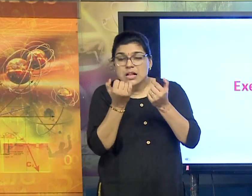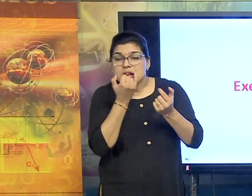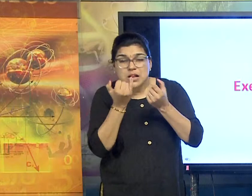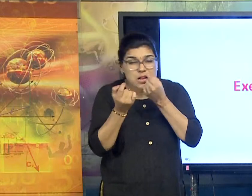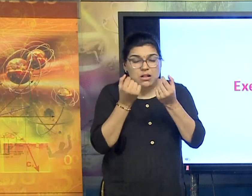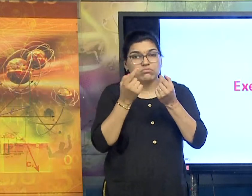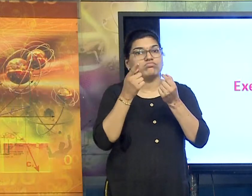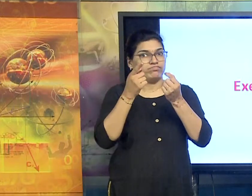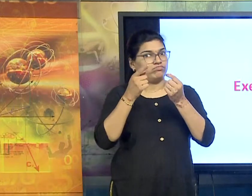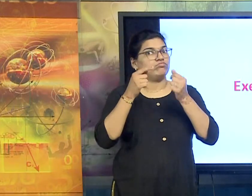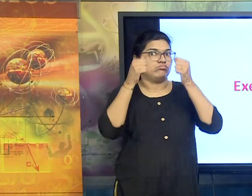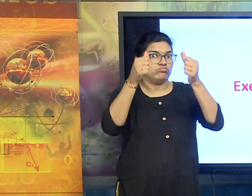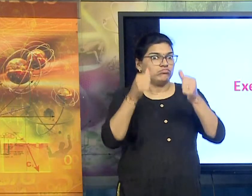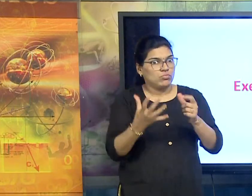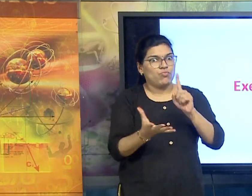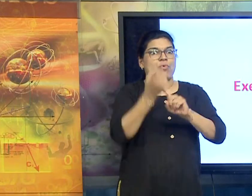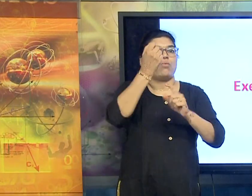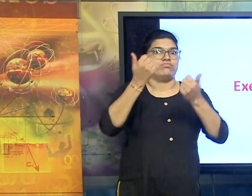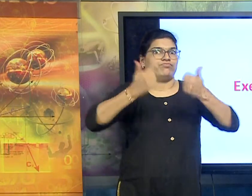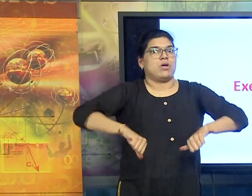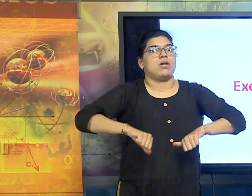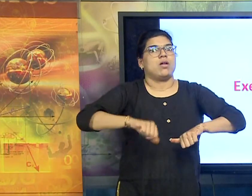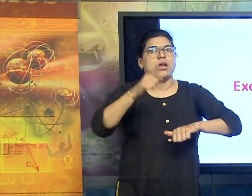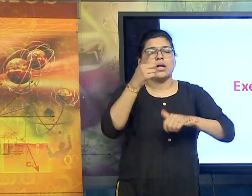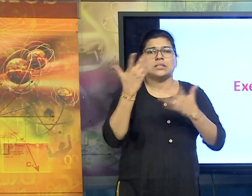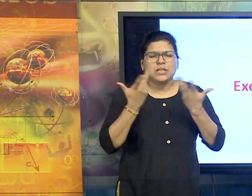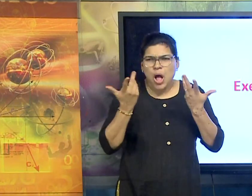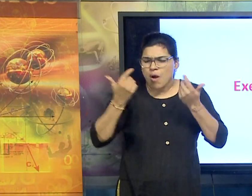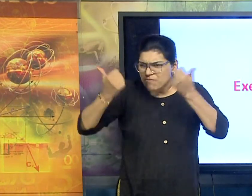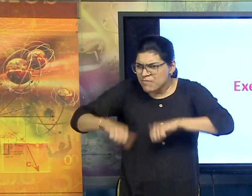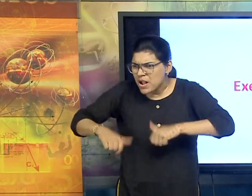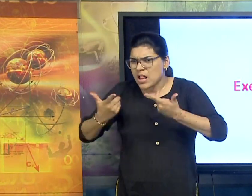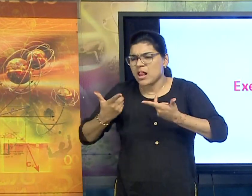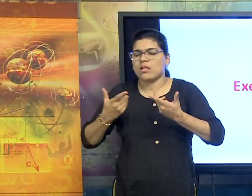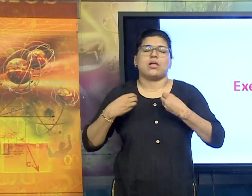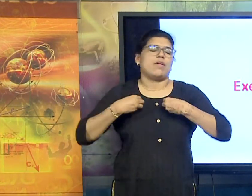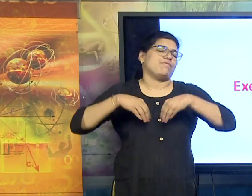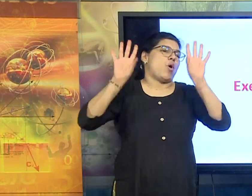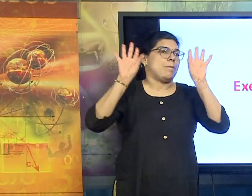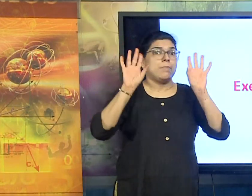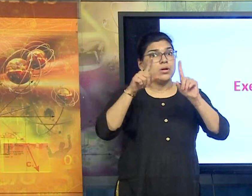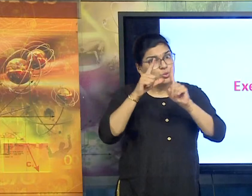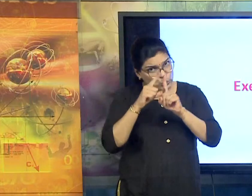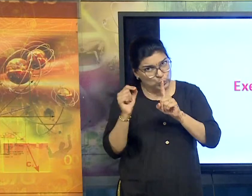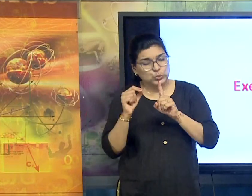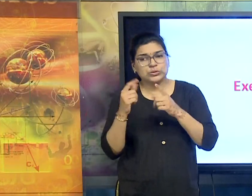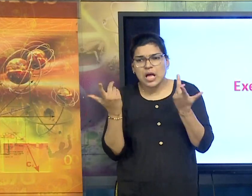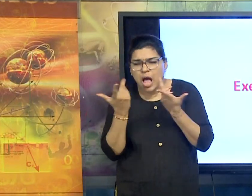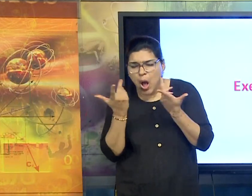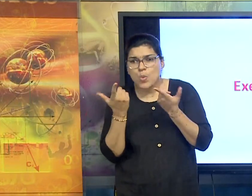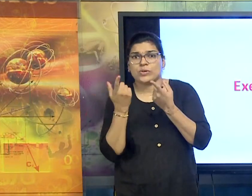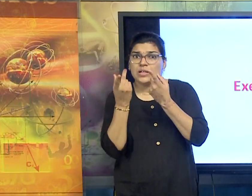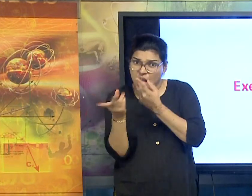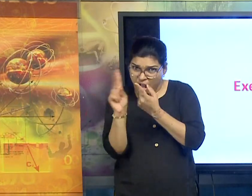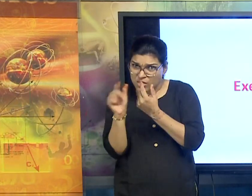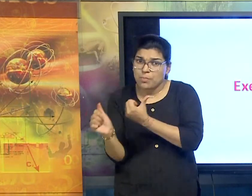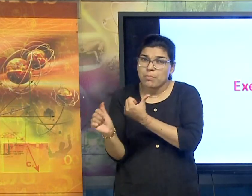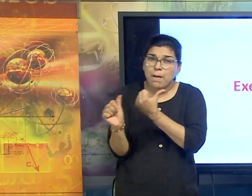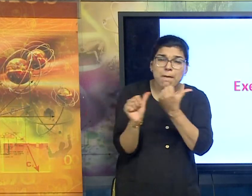functions are very important. We have to remember all those functions. So you have to just try yourself.